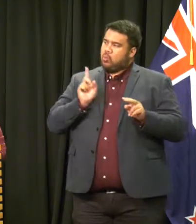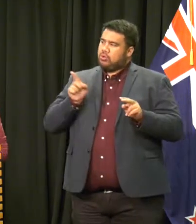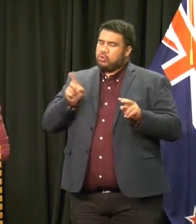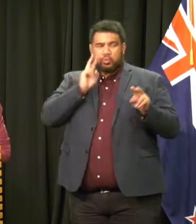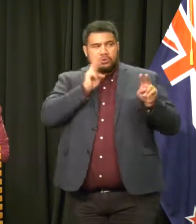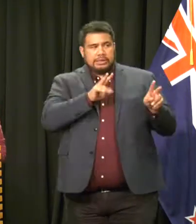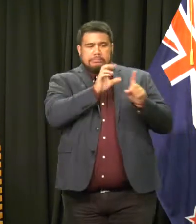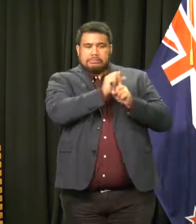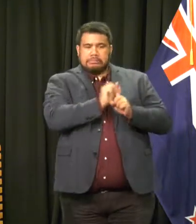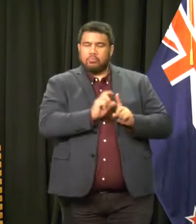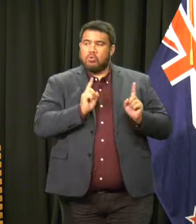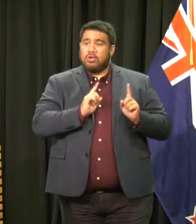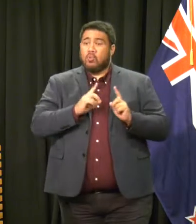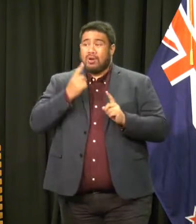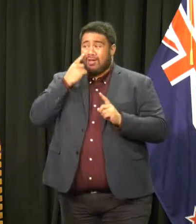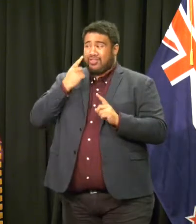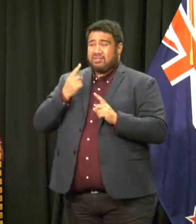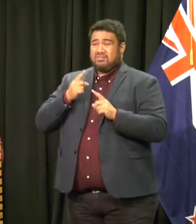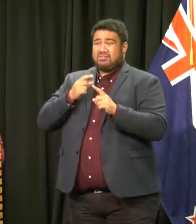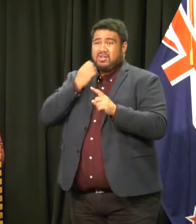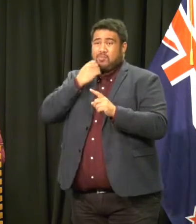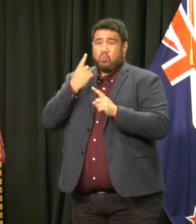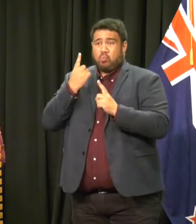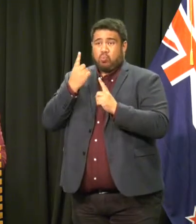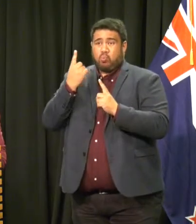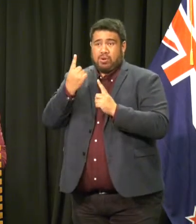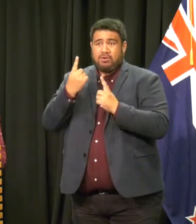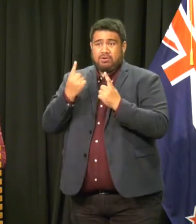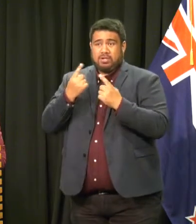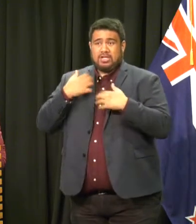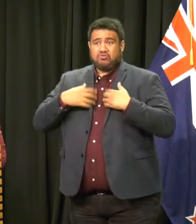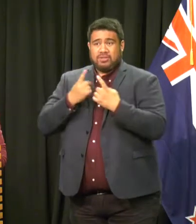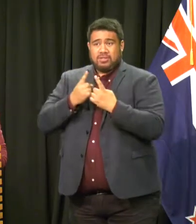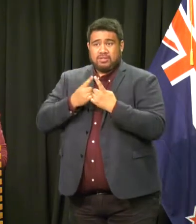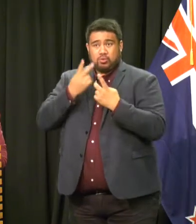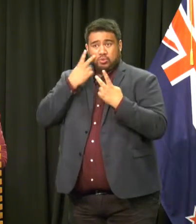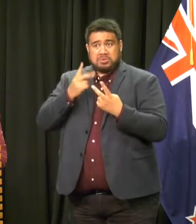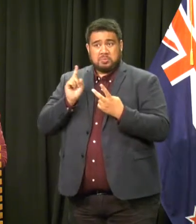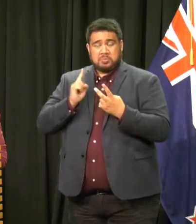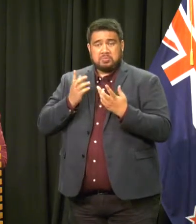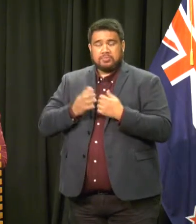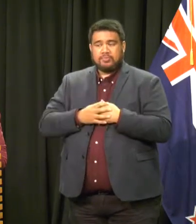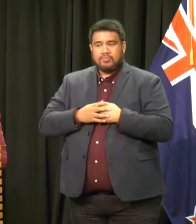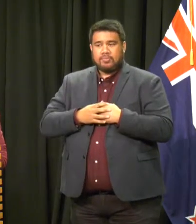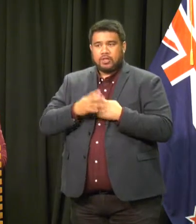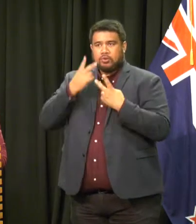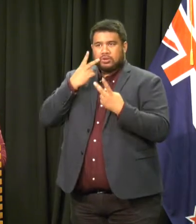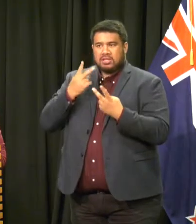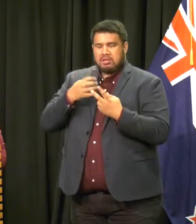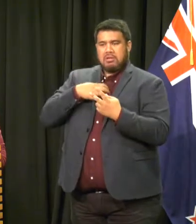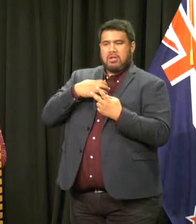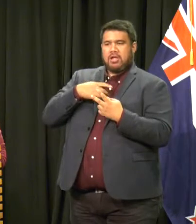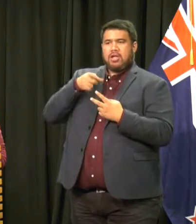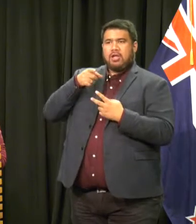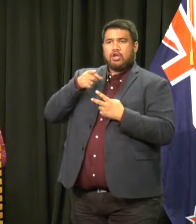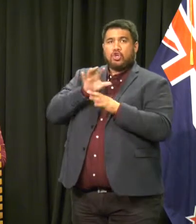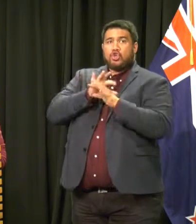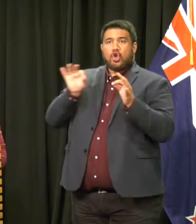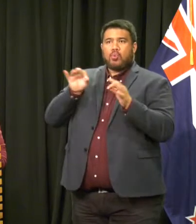probably what the most interesting observation just was simply how this wasn't something that was